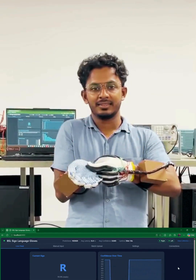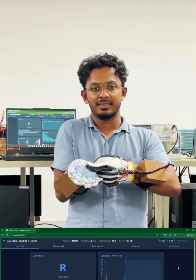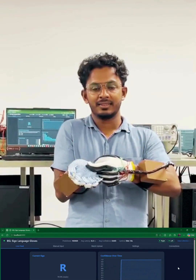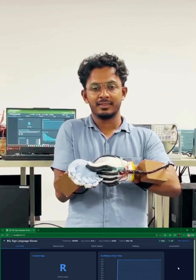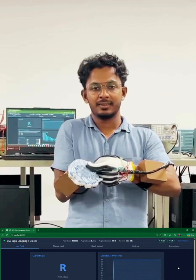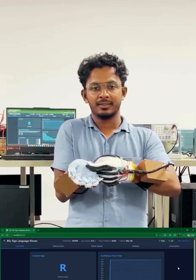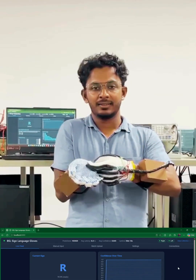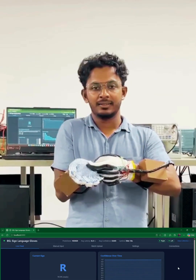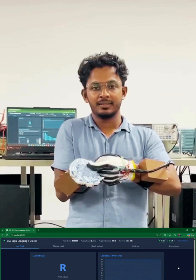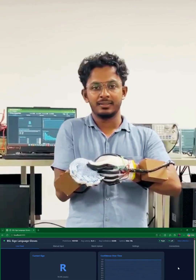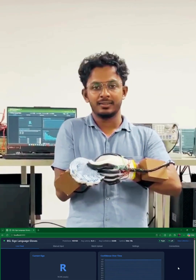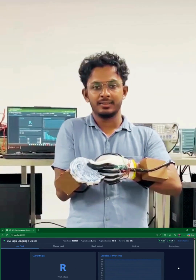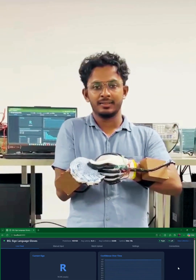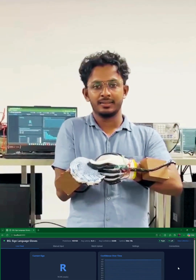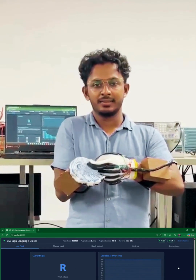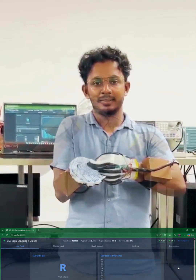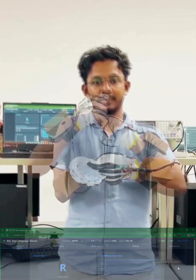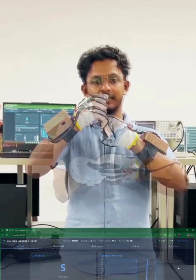R